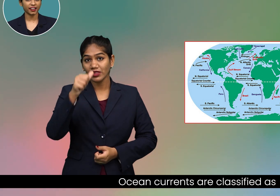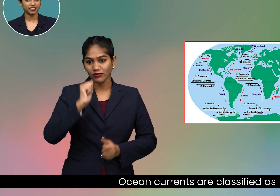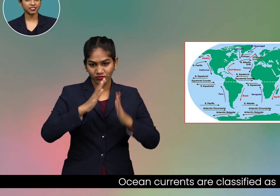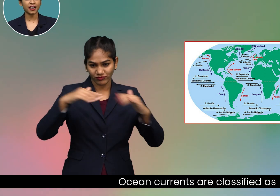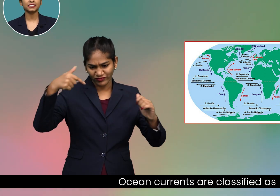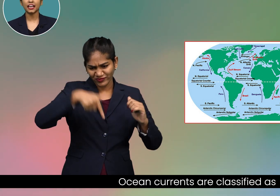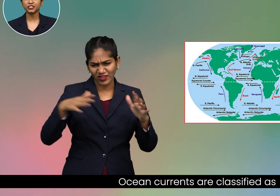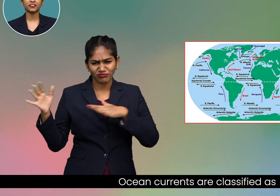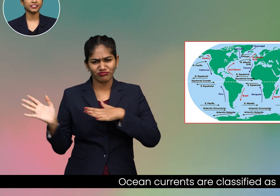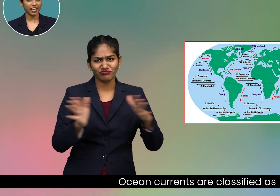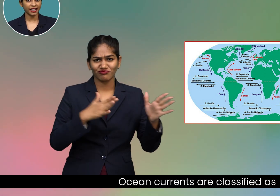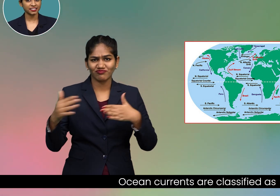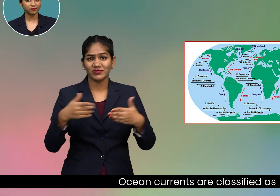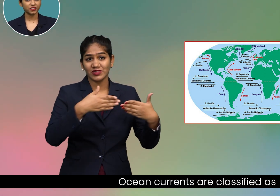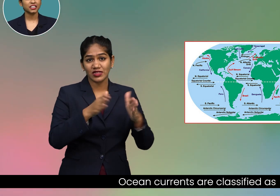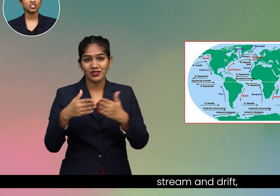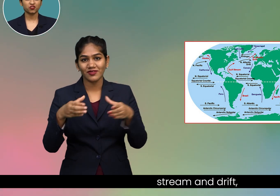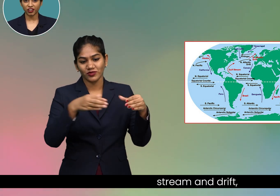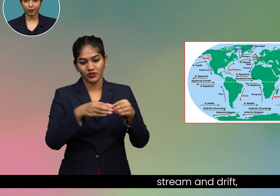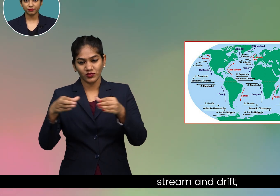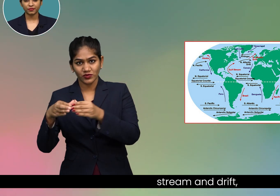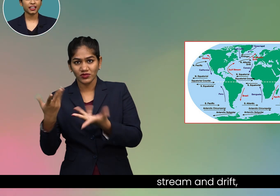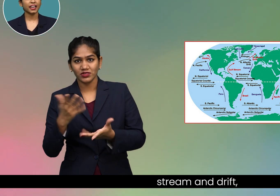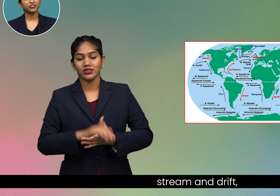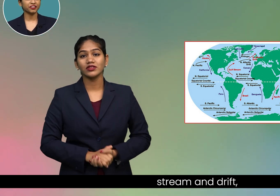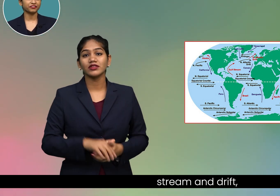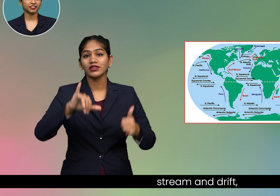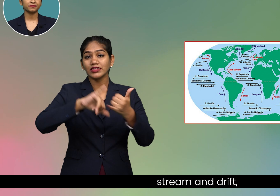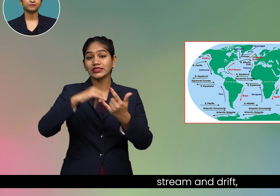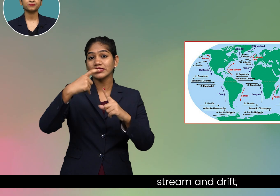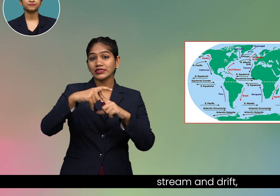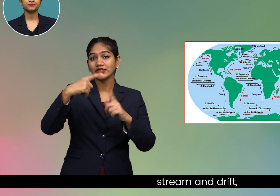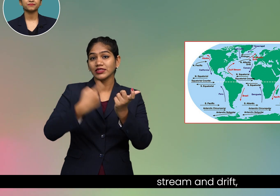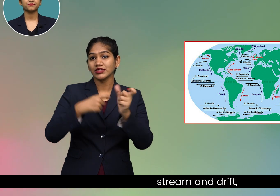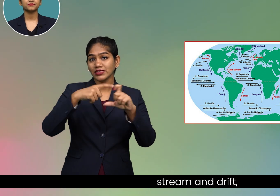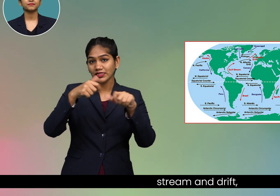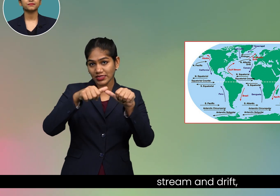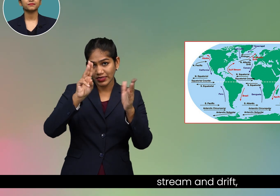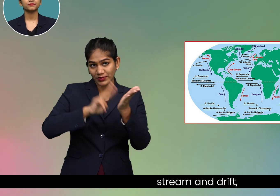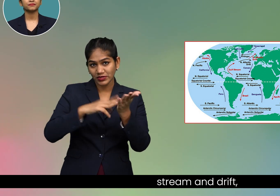Ocean currents are classified as stream and drift